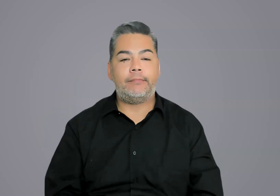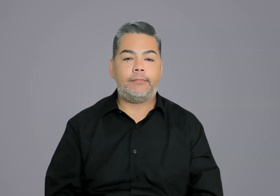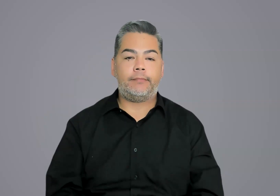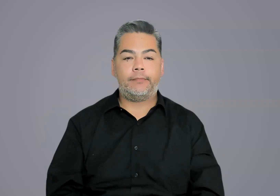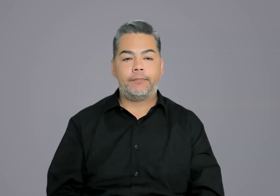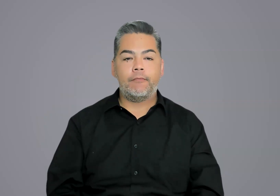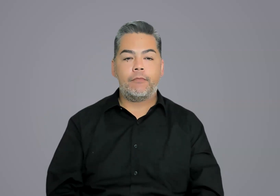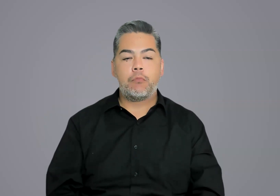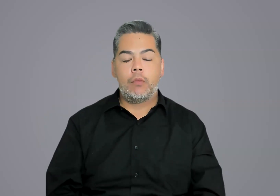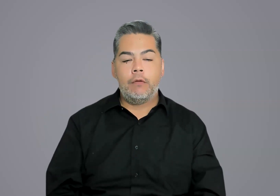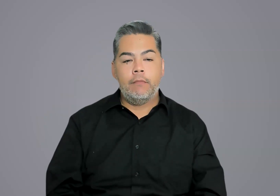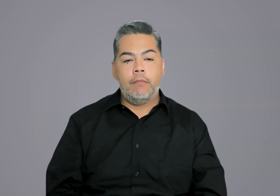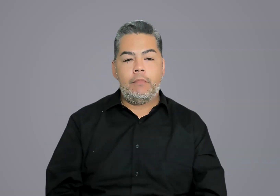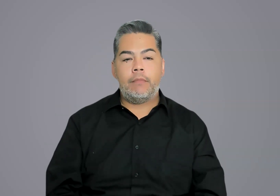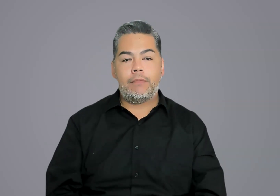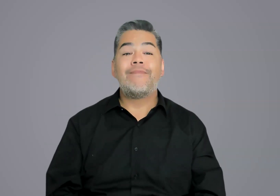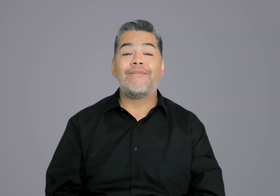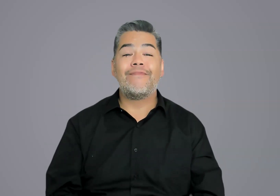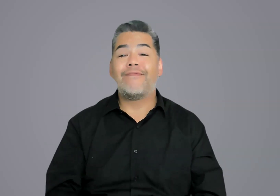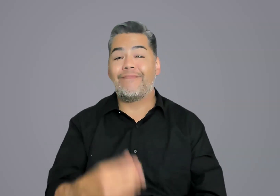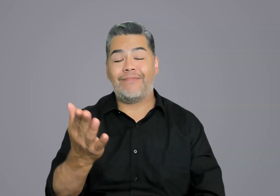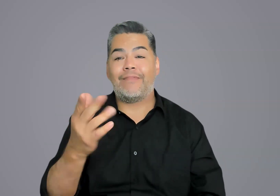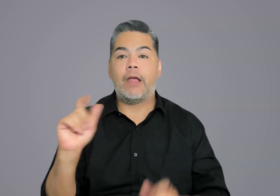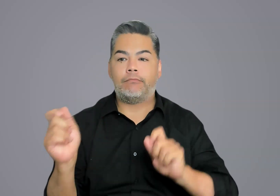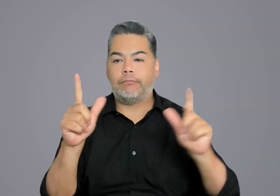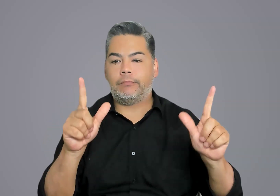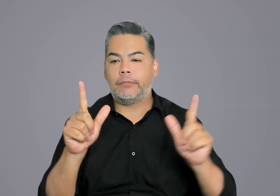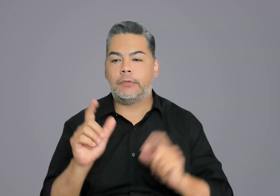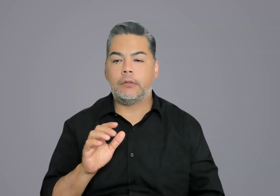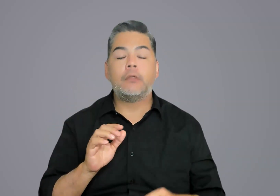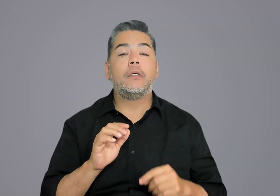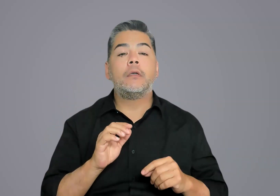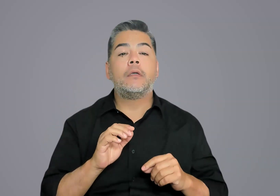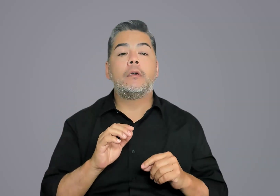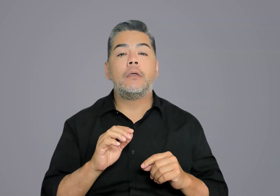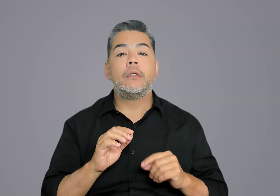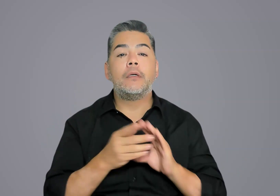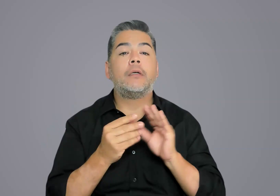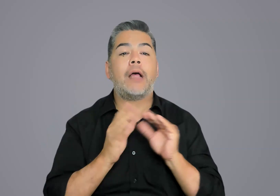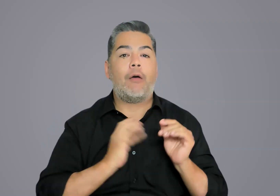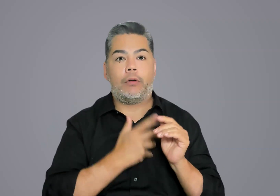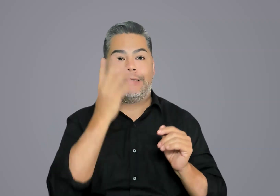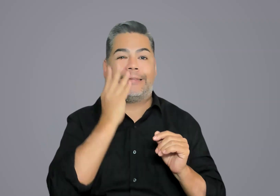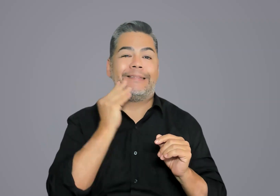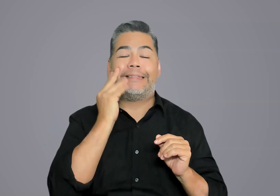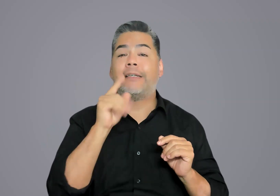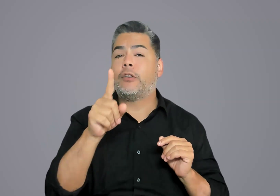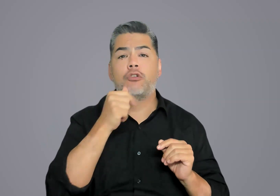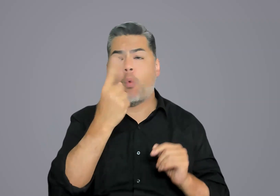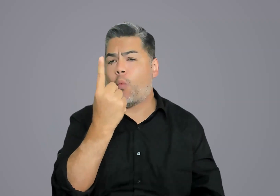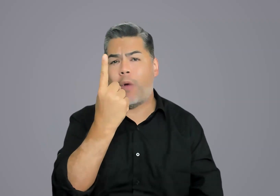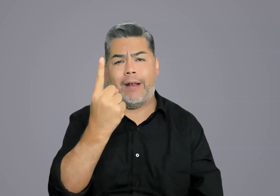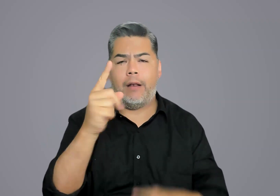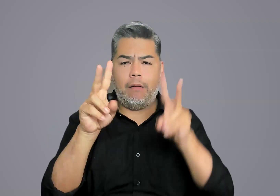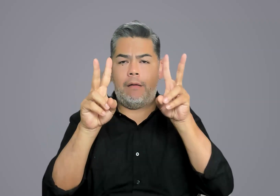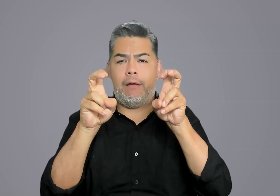Moving on to our next slide, we have the heading Our Experience, and we summed this up with the text. There is no one quote